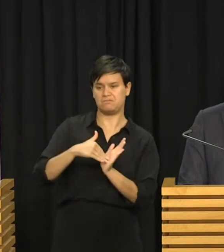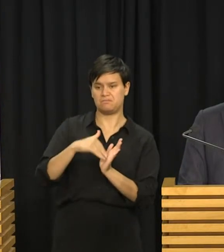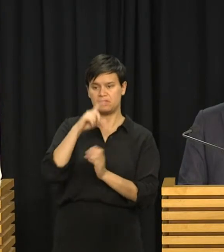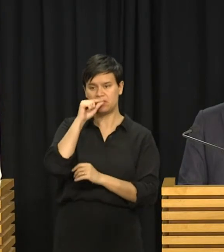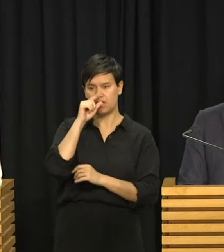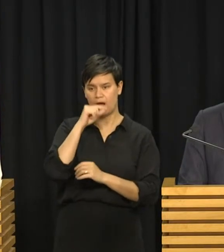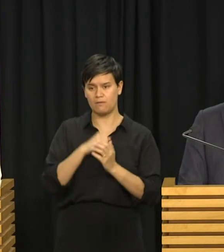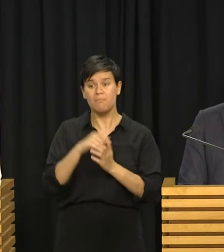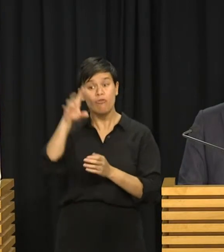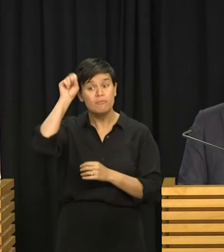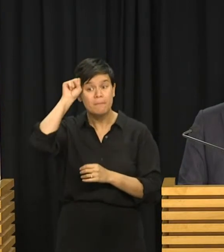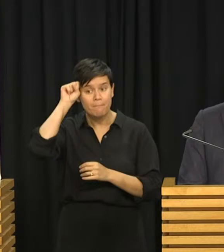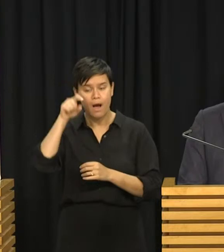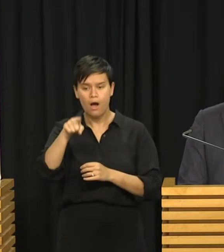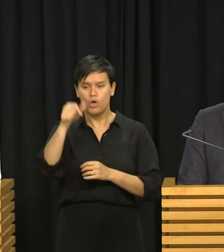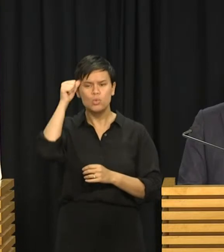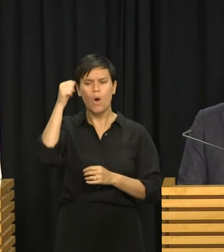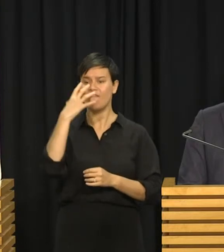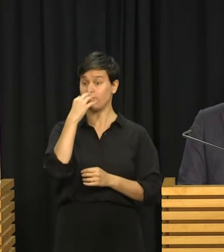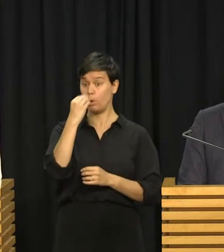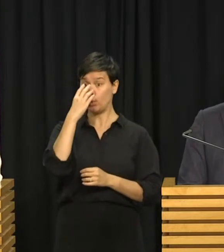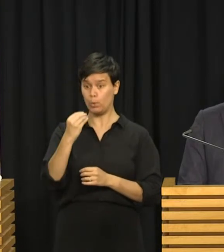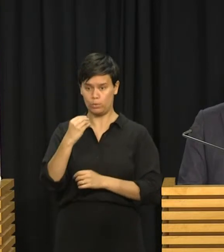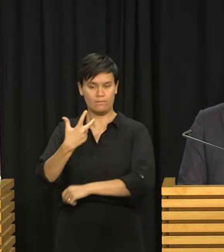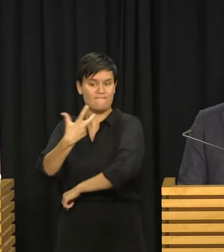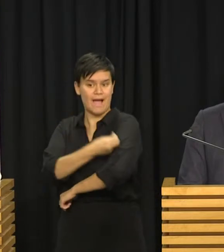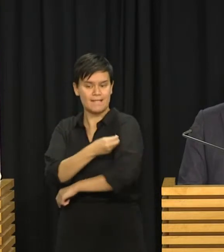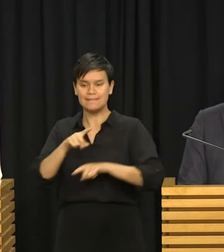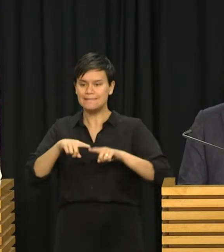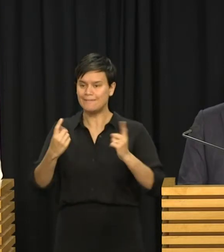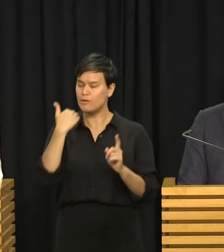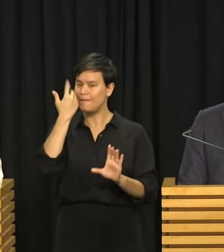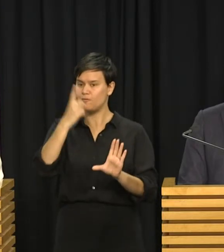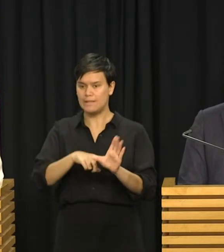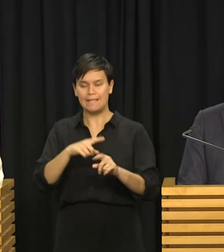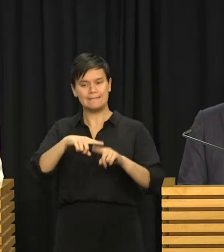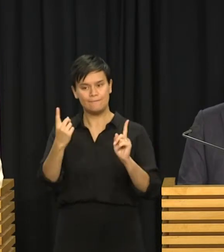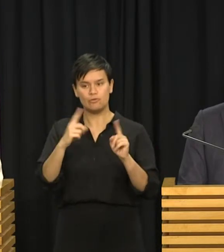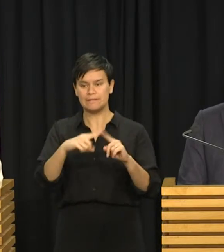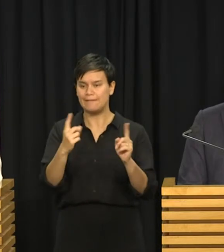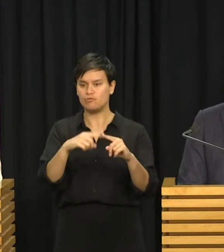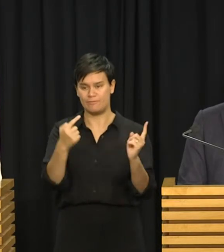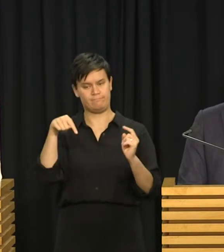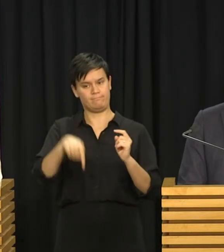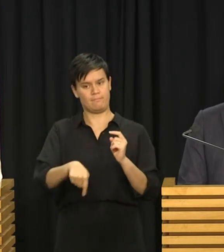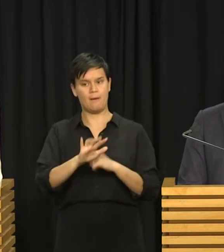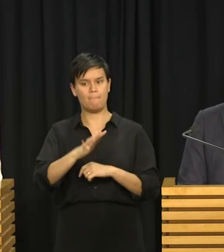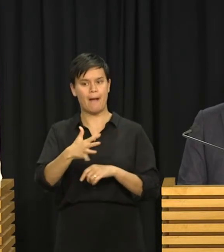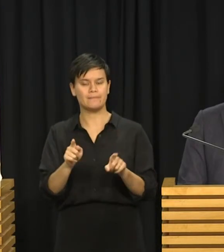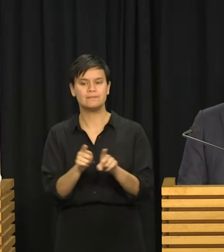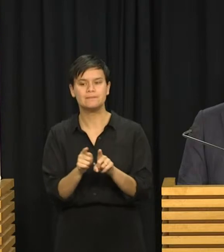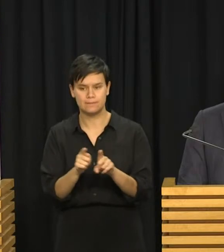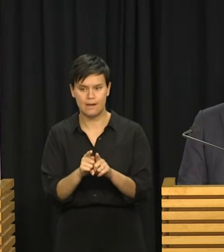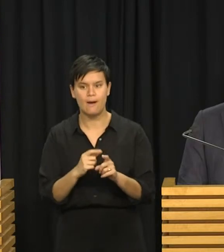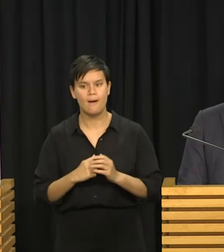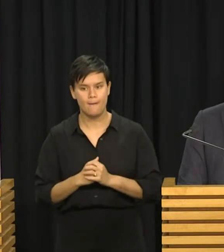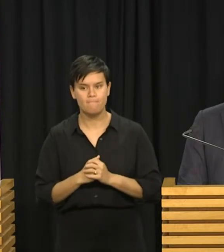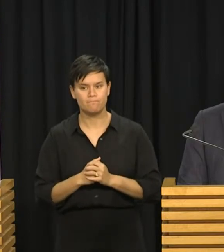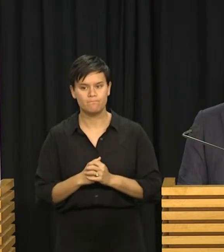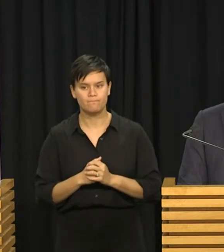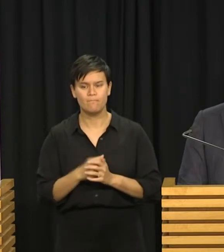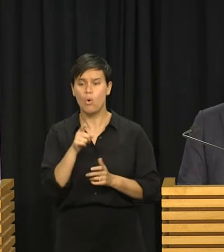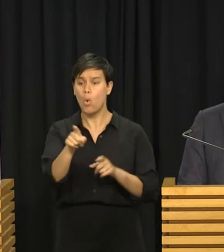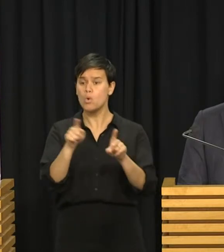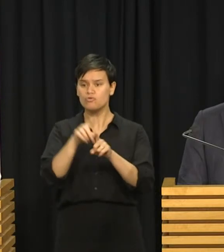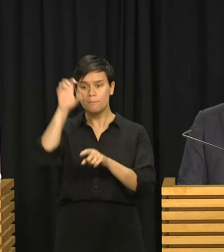other cases, it's likely that we'll still take on some vaccines from some of those other portfolios just in case we have issues with more rural